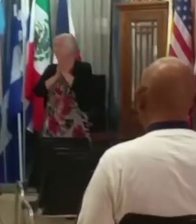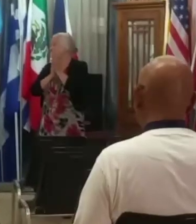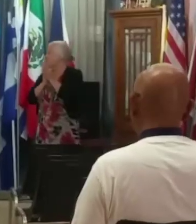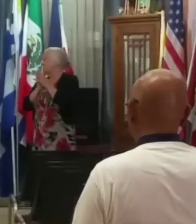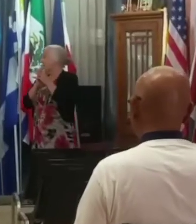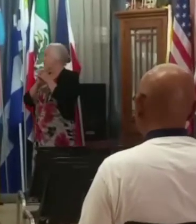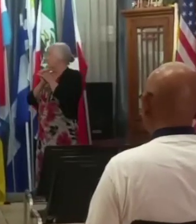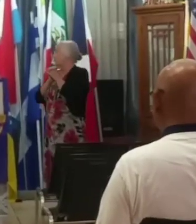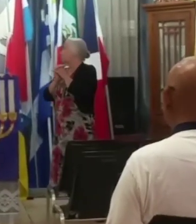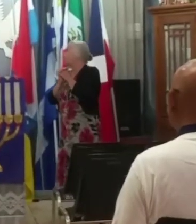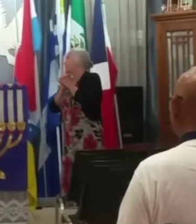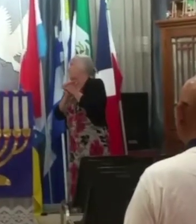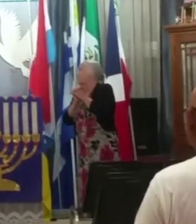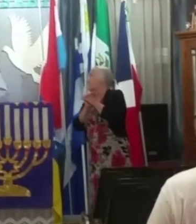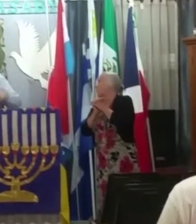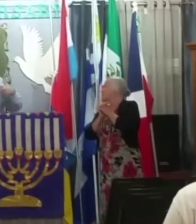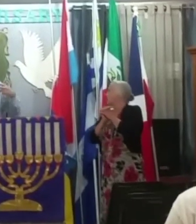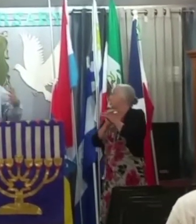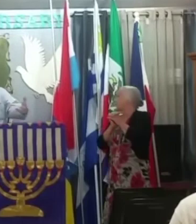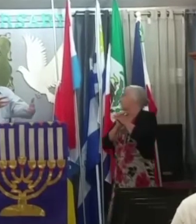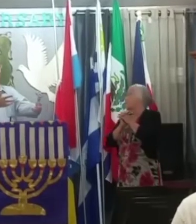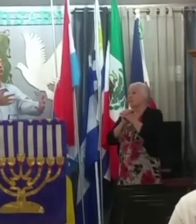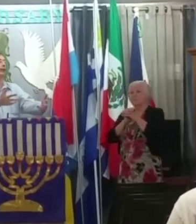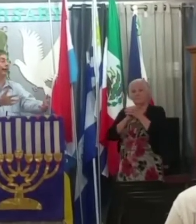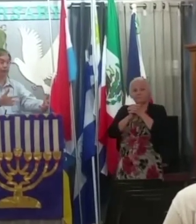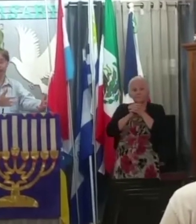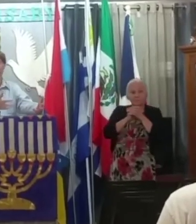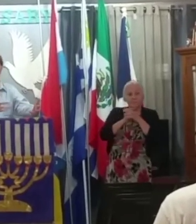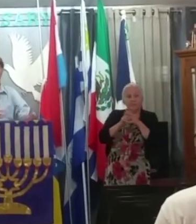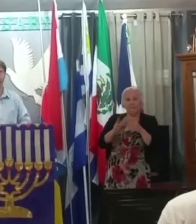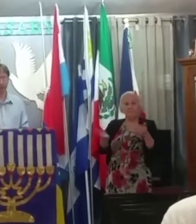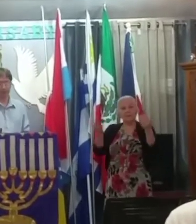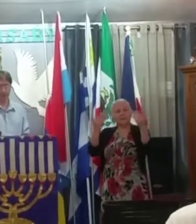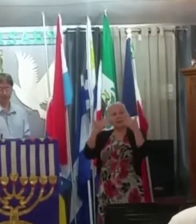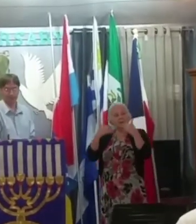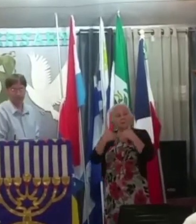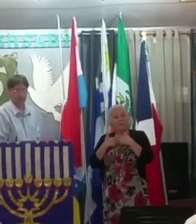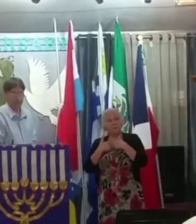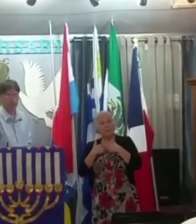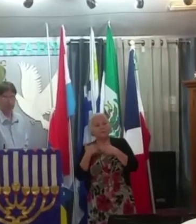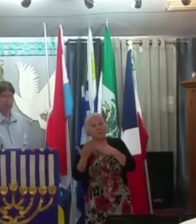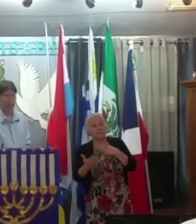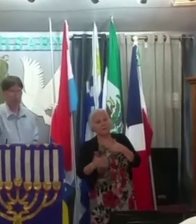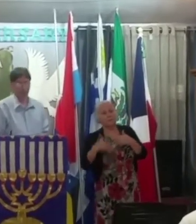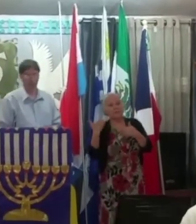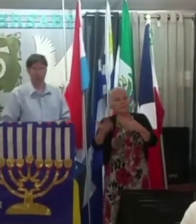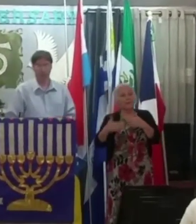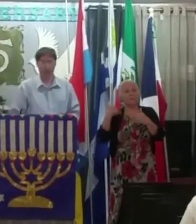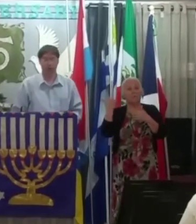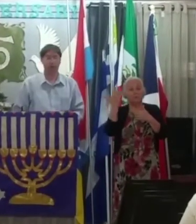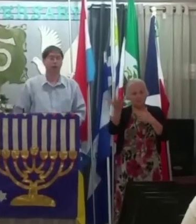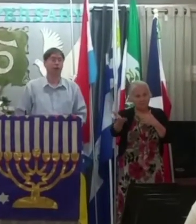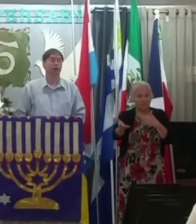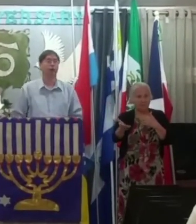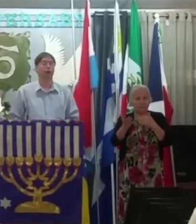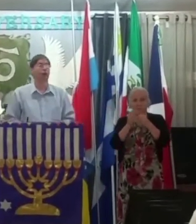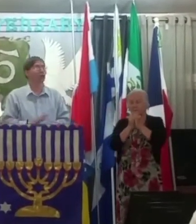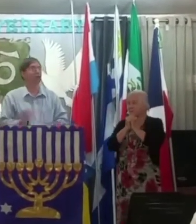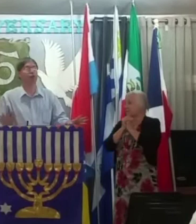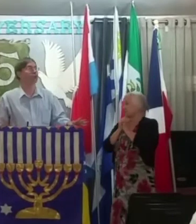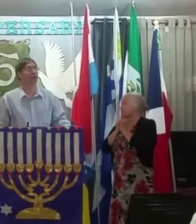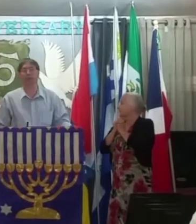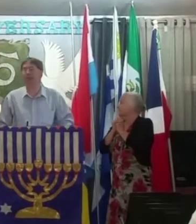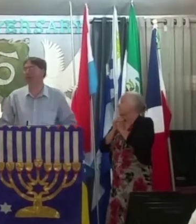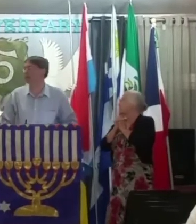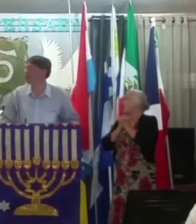señales. As long as our heart's desire is to follow God's path for our life, mientras el deseo de nuestro corazón seguir en los pasos del Señor,